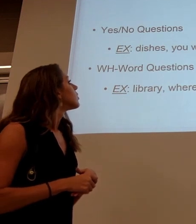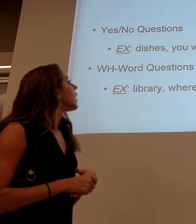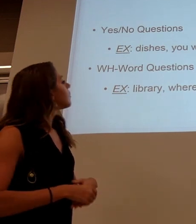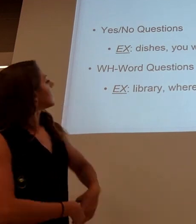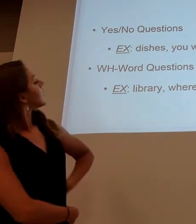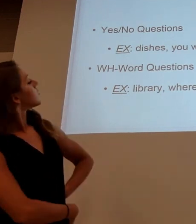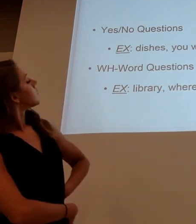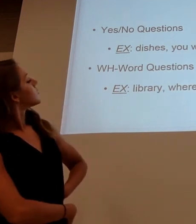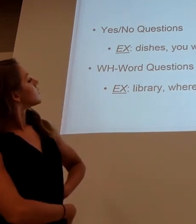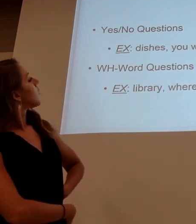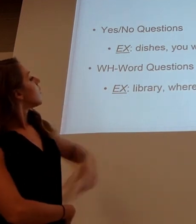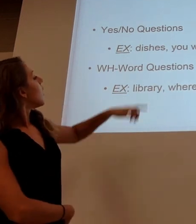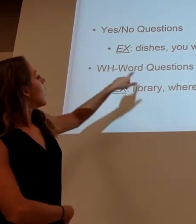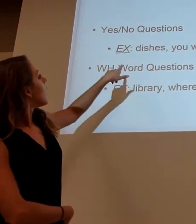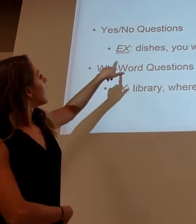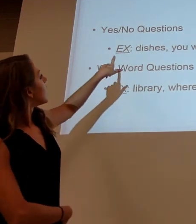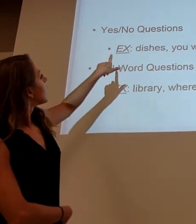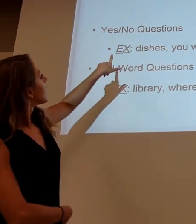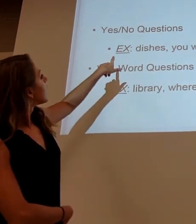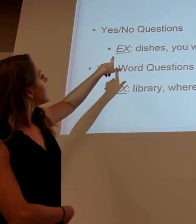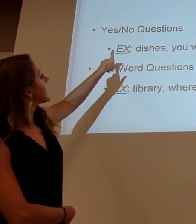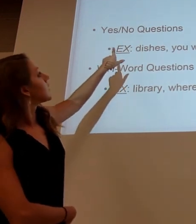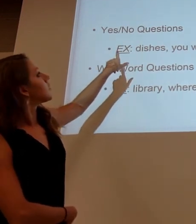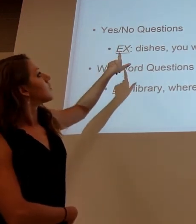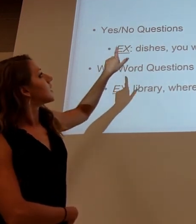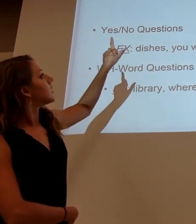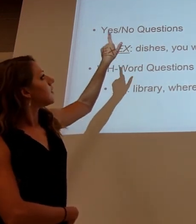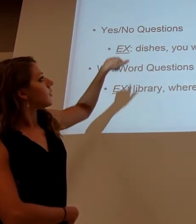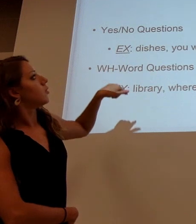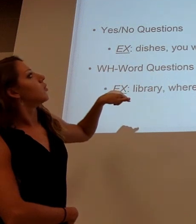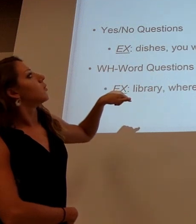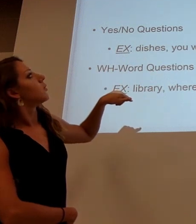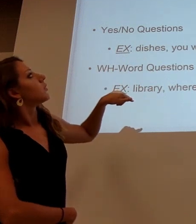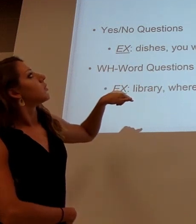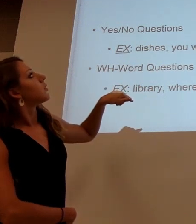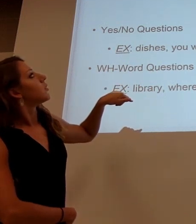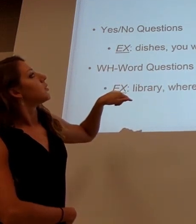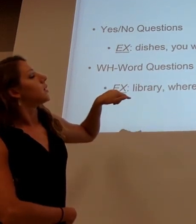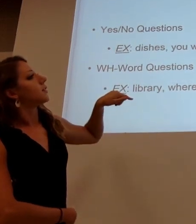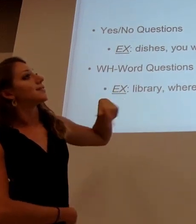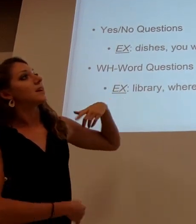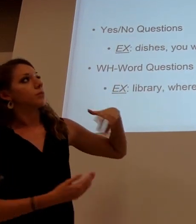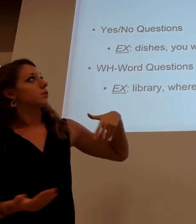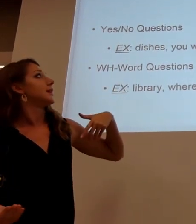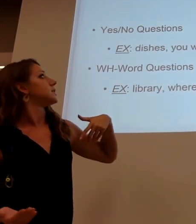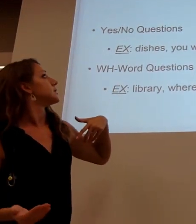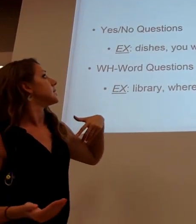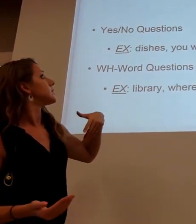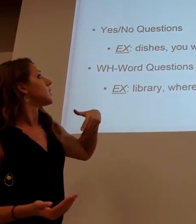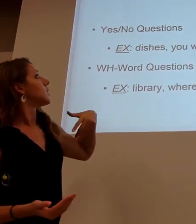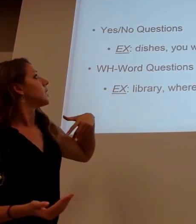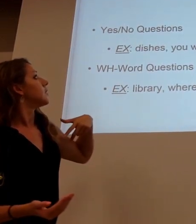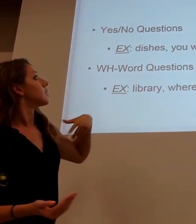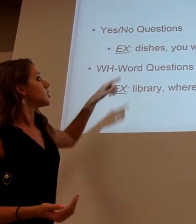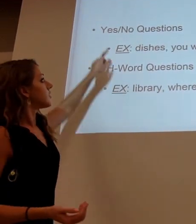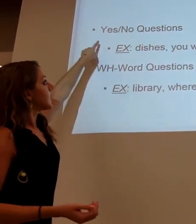I believe that's what it was as well. And he's going to give you the sample sentences in versions of